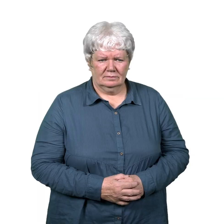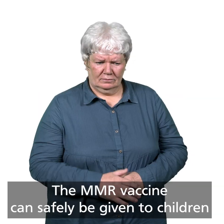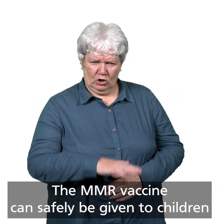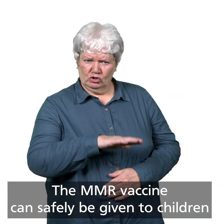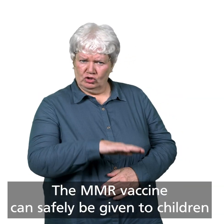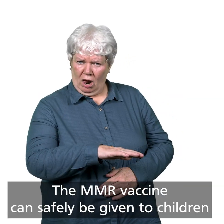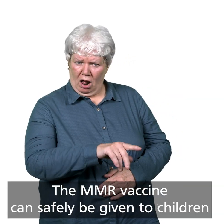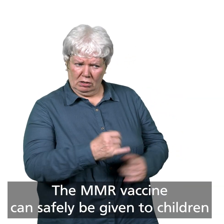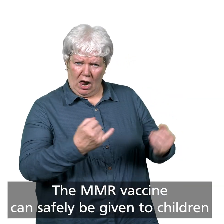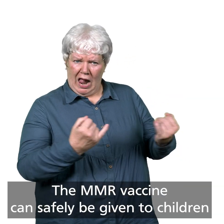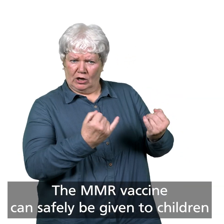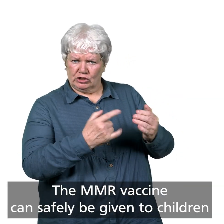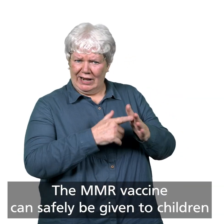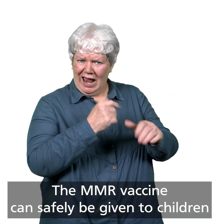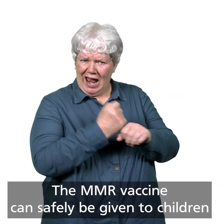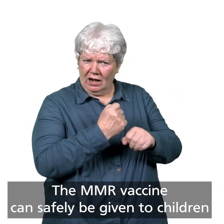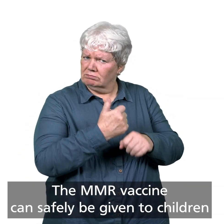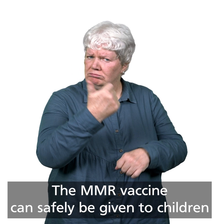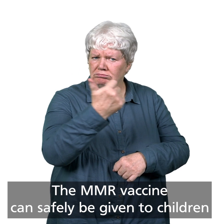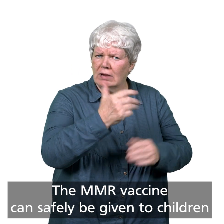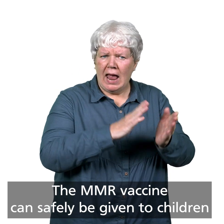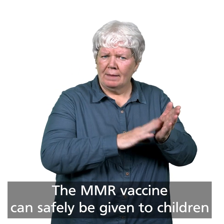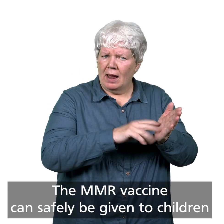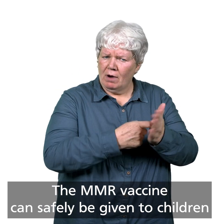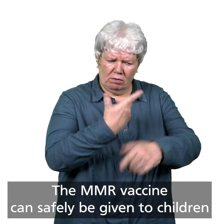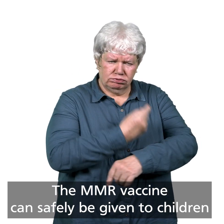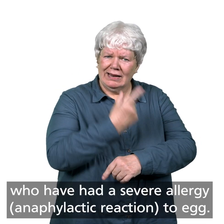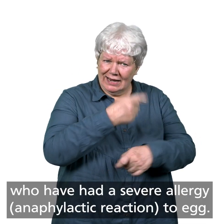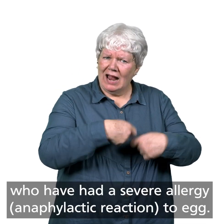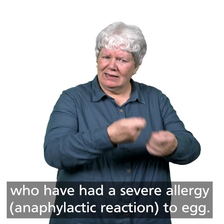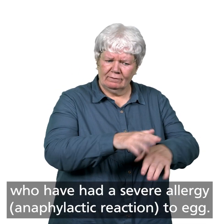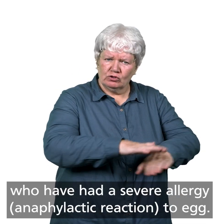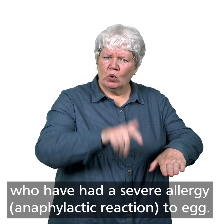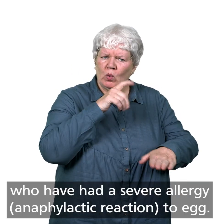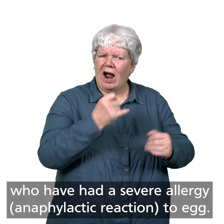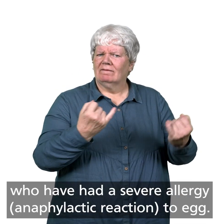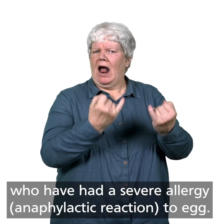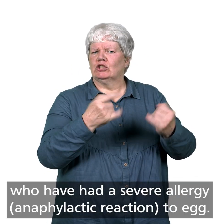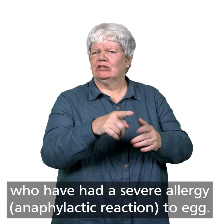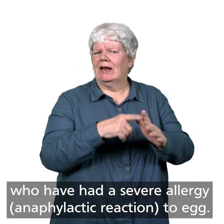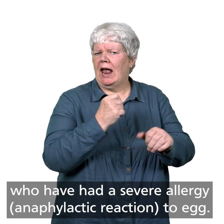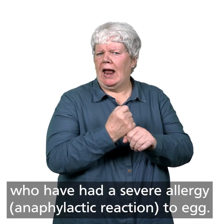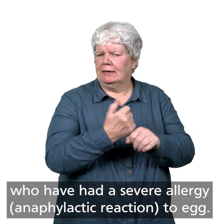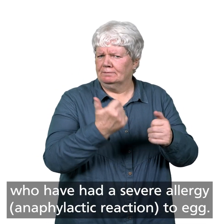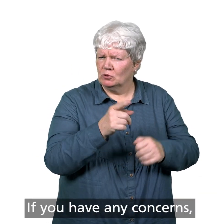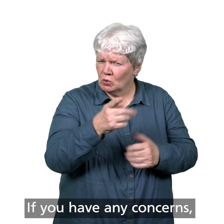The MMR vaccine can safely be given to children who have had a severe allergy, anaphylactic reaction to